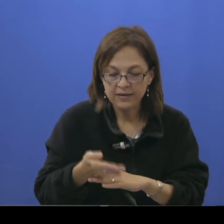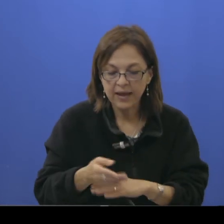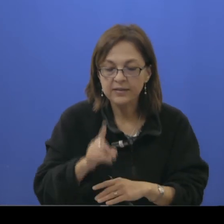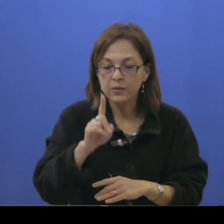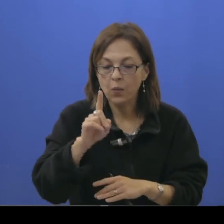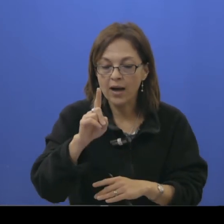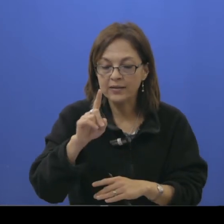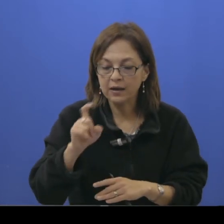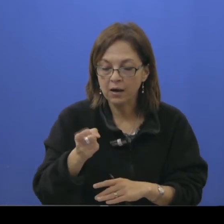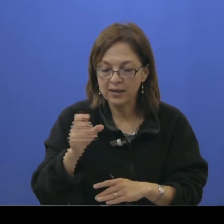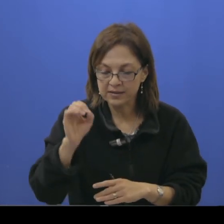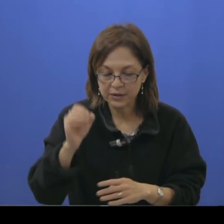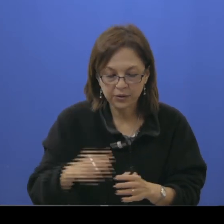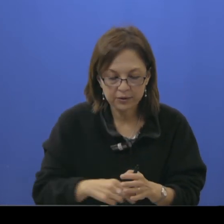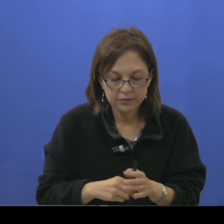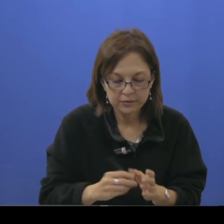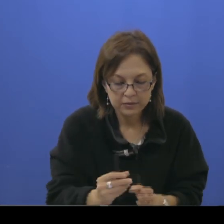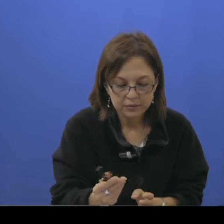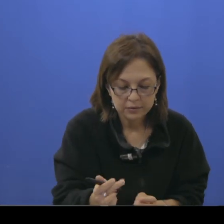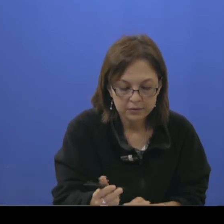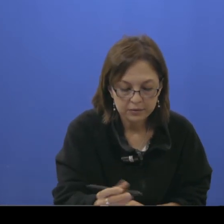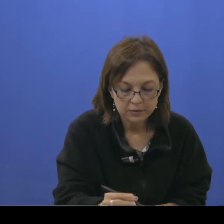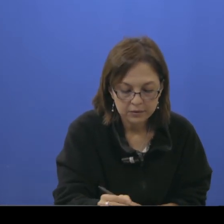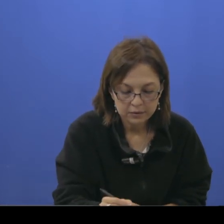The next 1, 0.